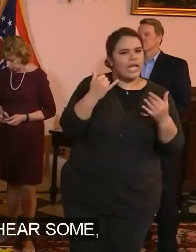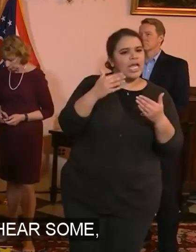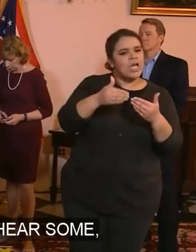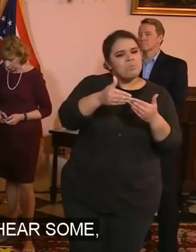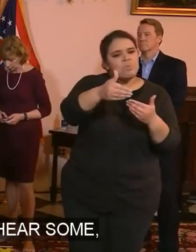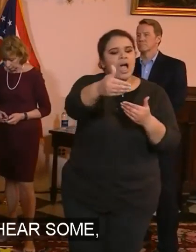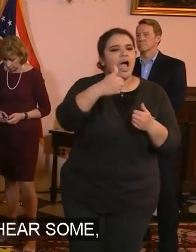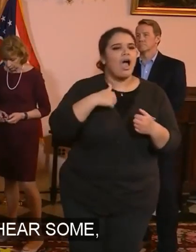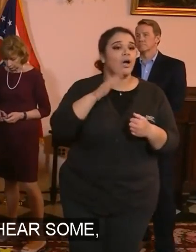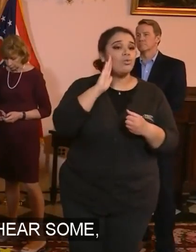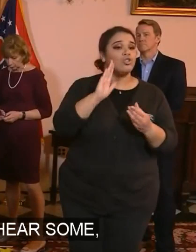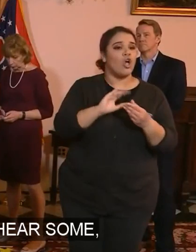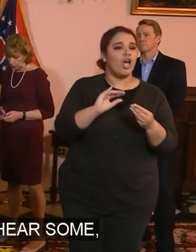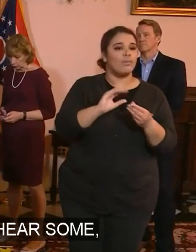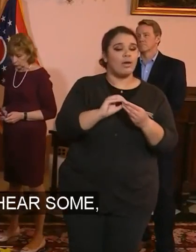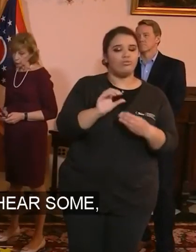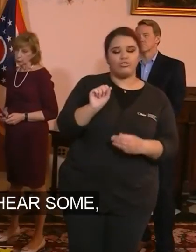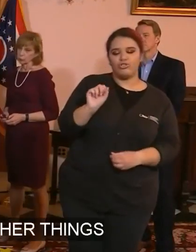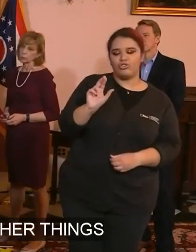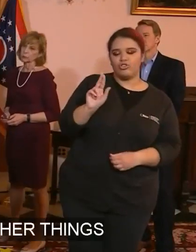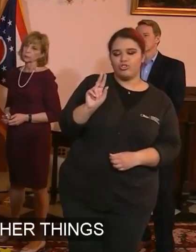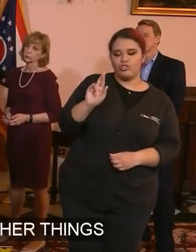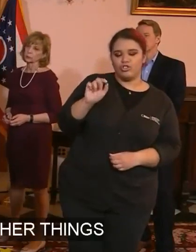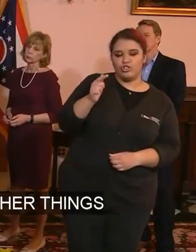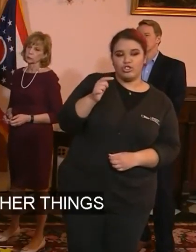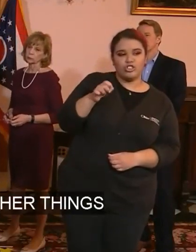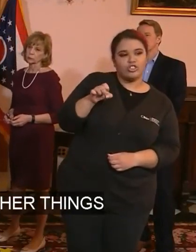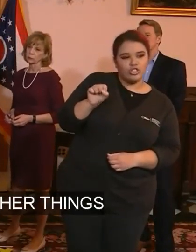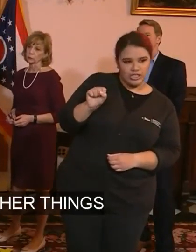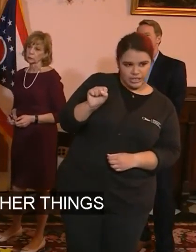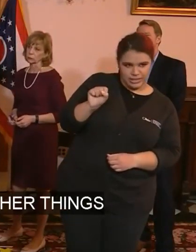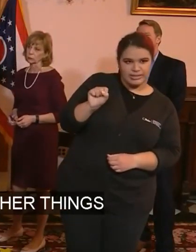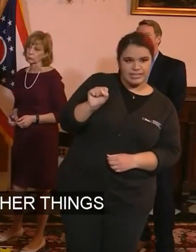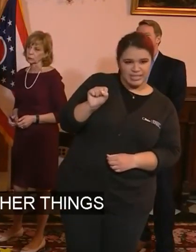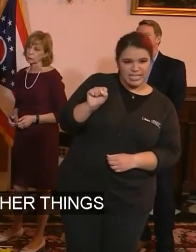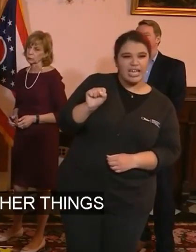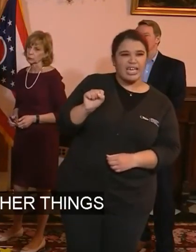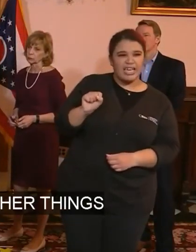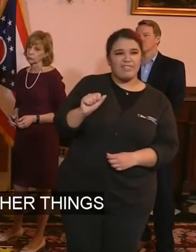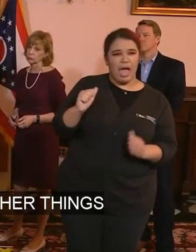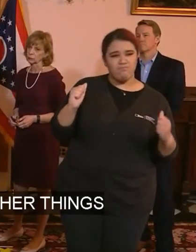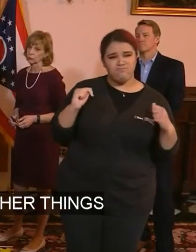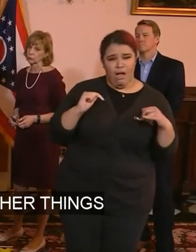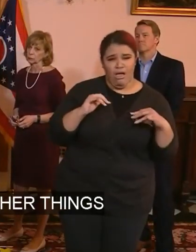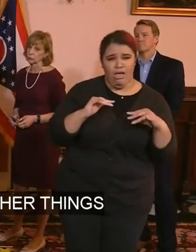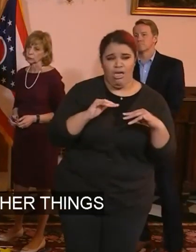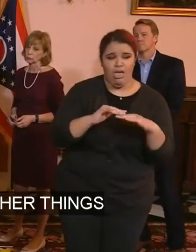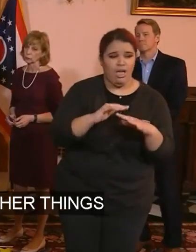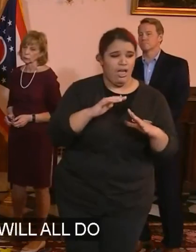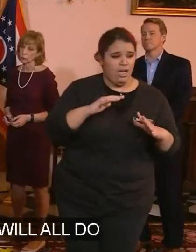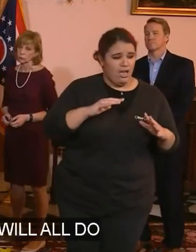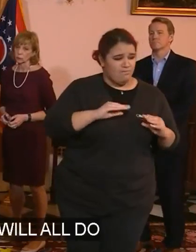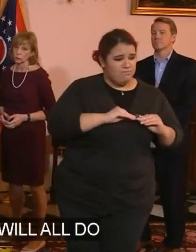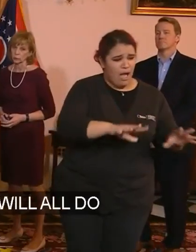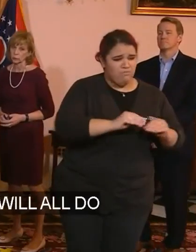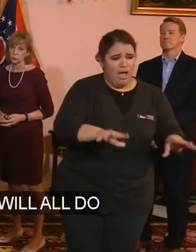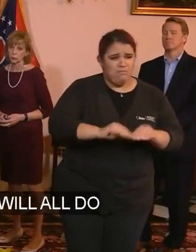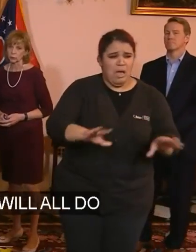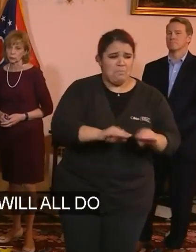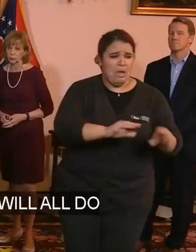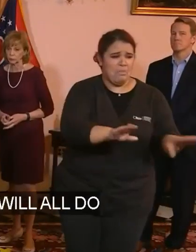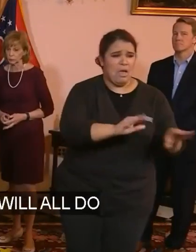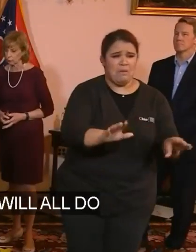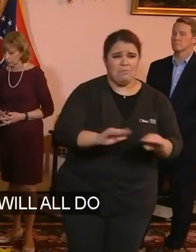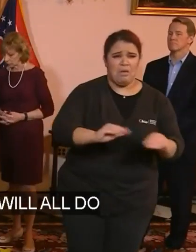measures, we're all going to do this together as a country, but we'll do this in a very distinct way. One of the things that I could